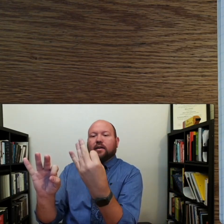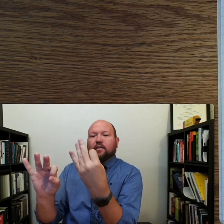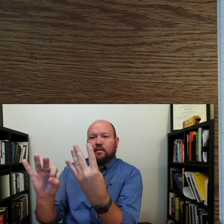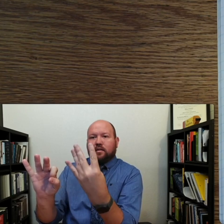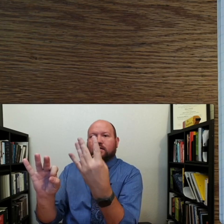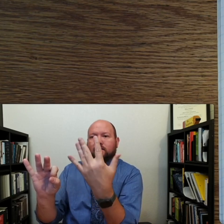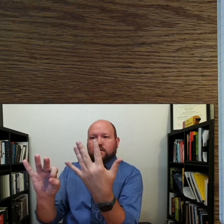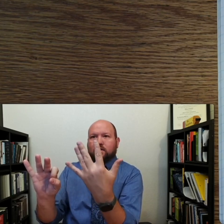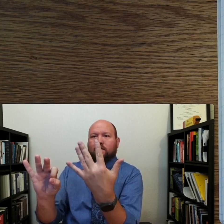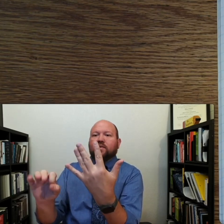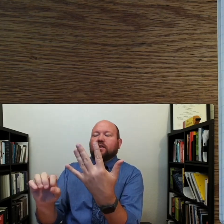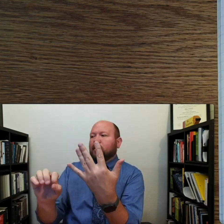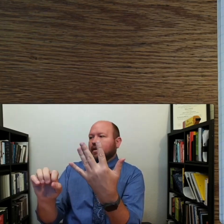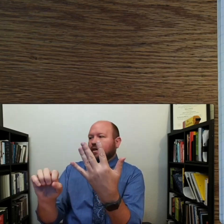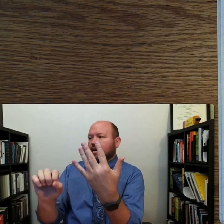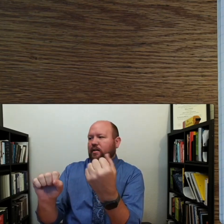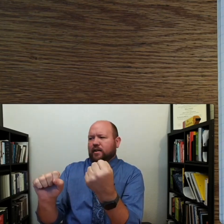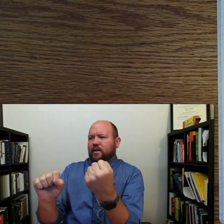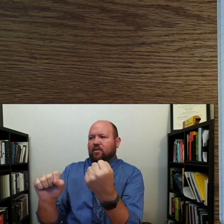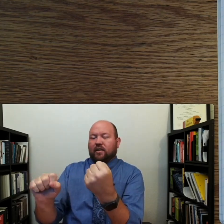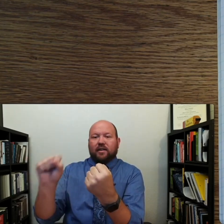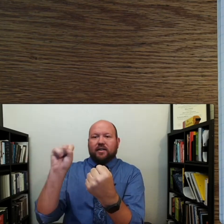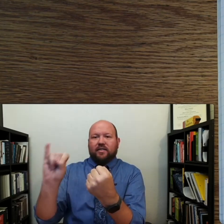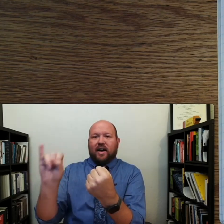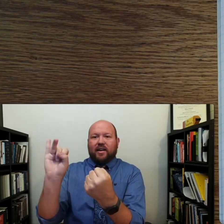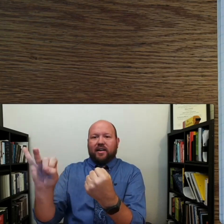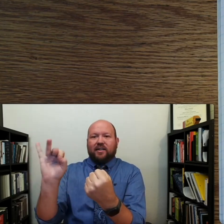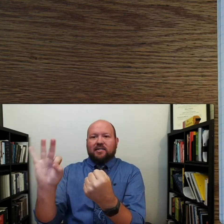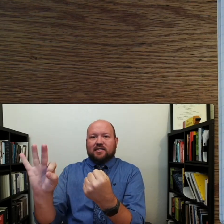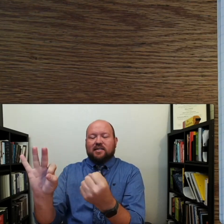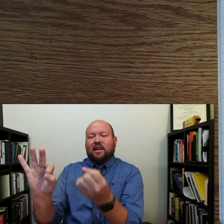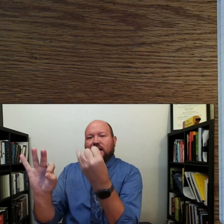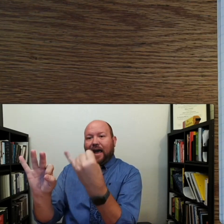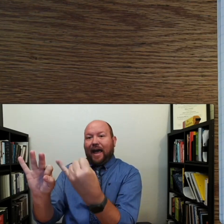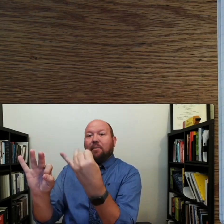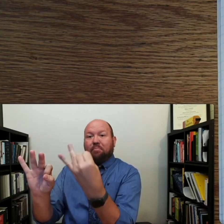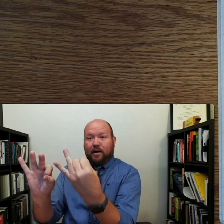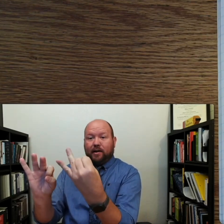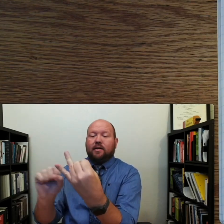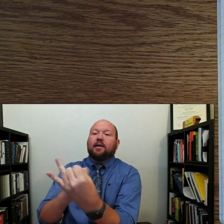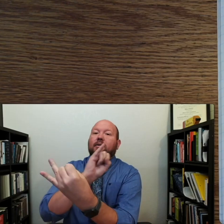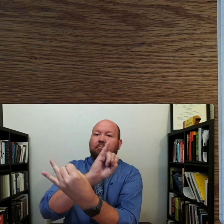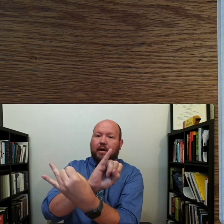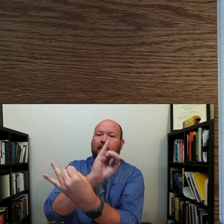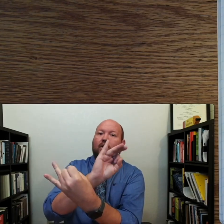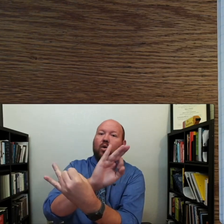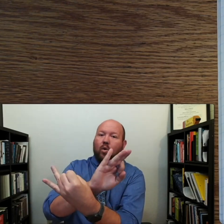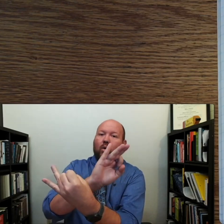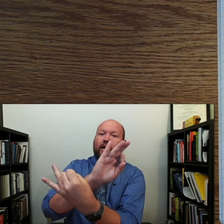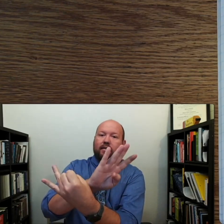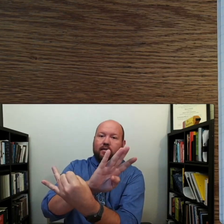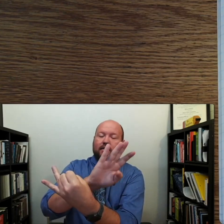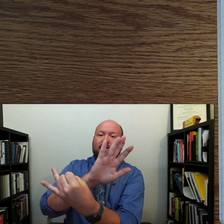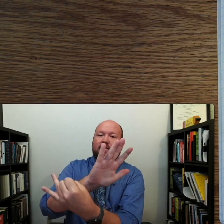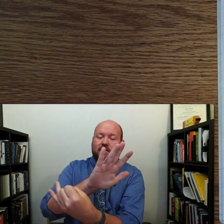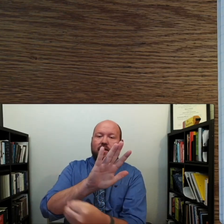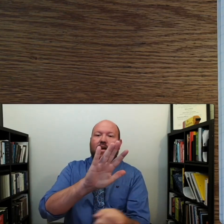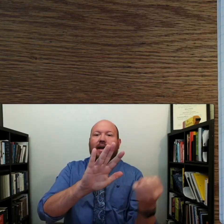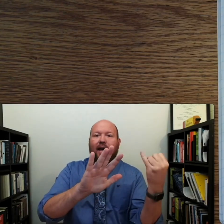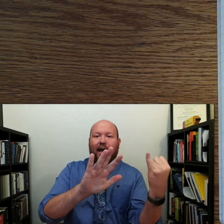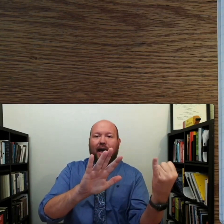oi nt. I think I did that wrong. Da is app oi